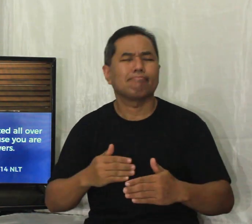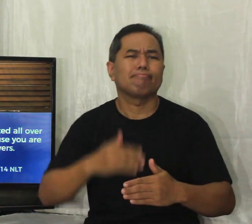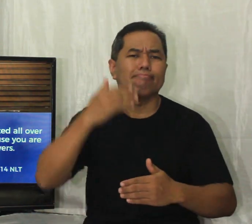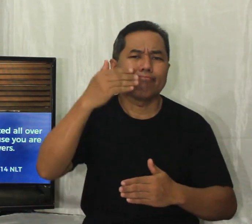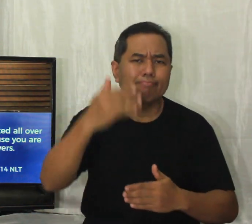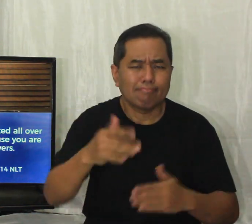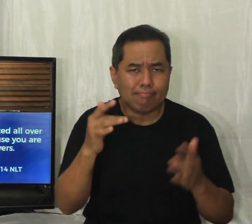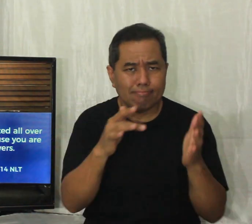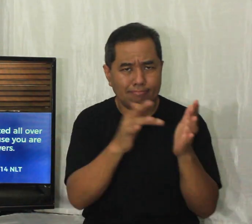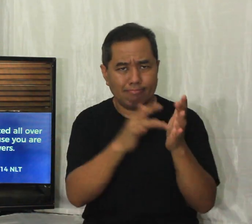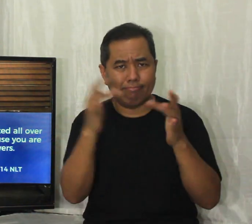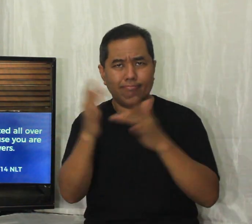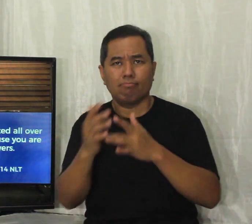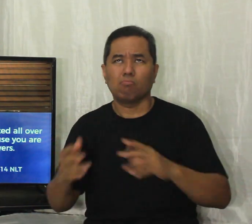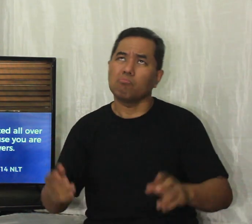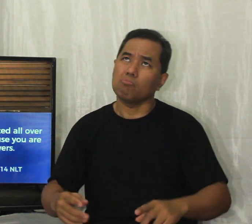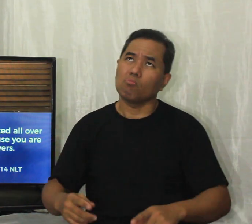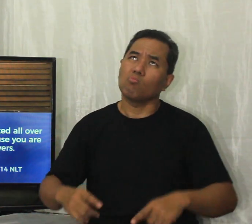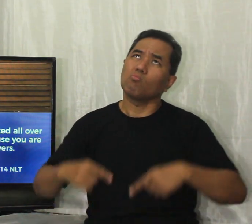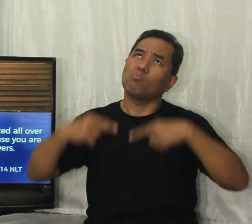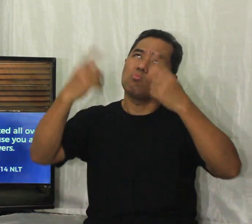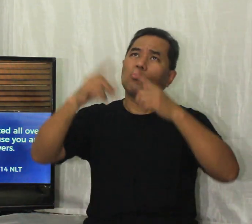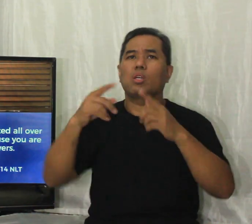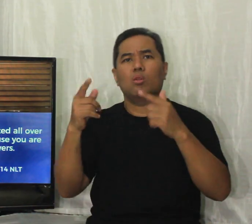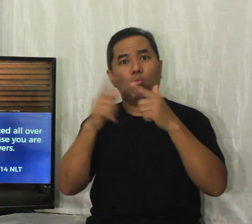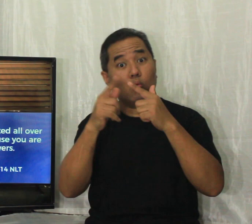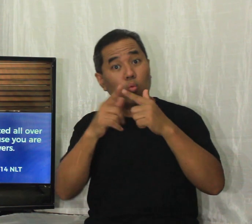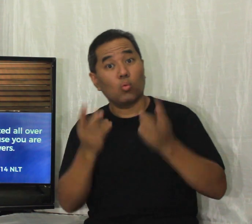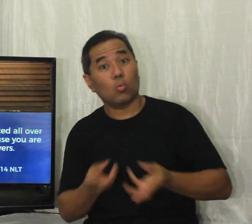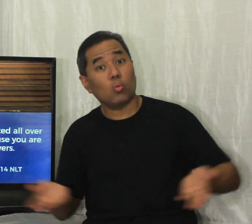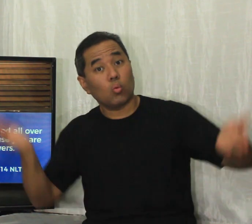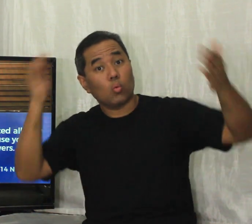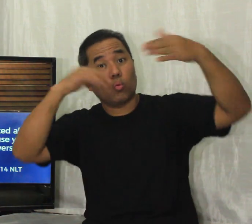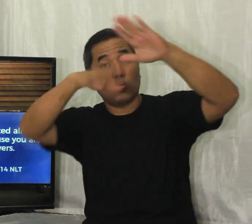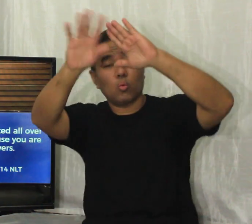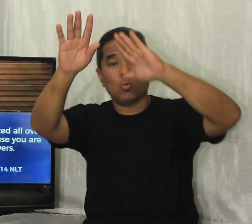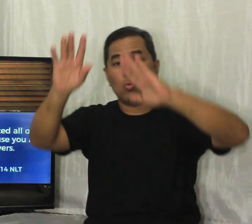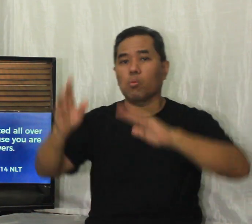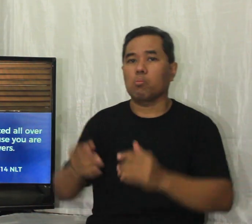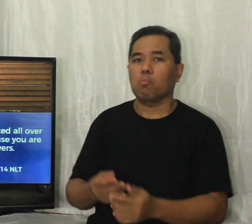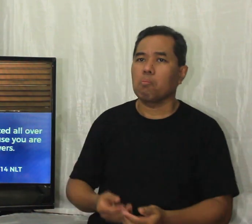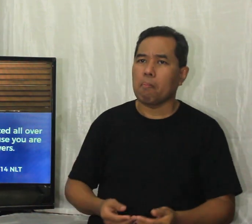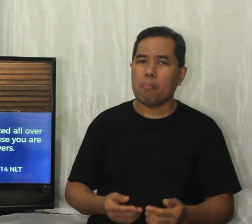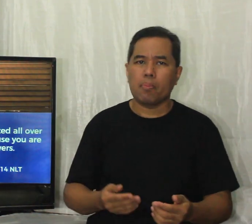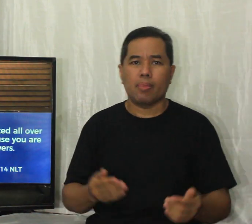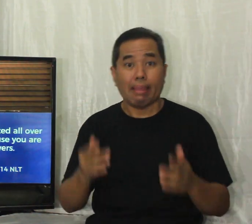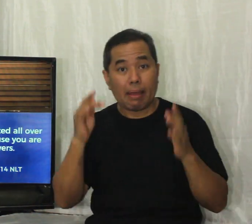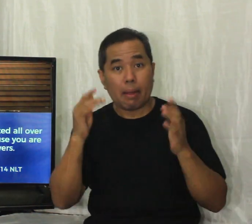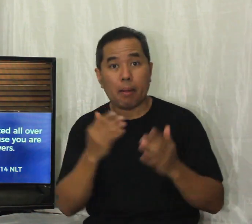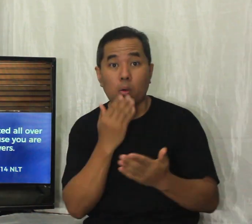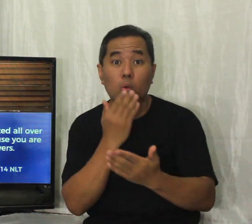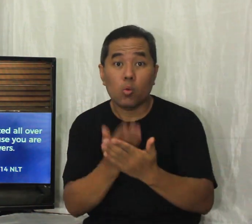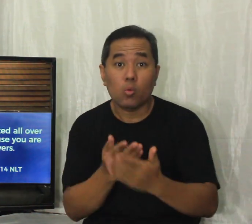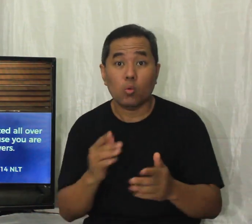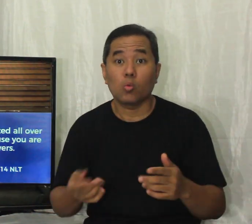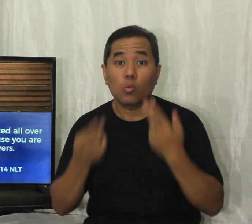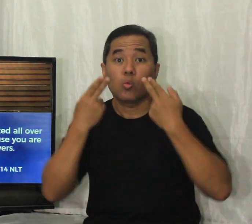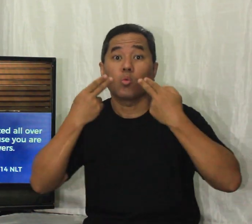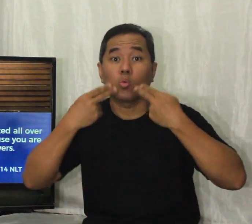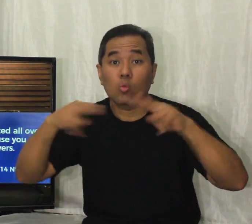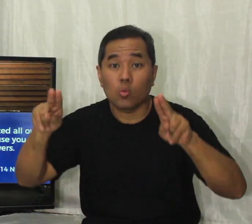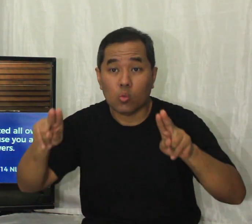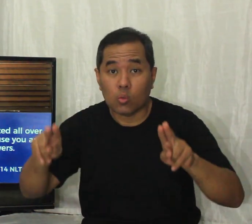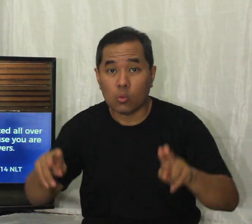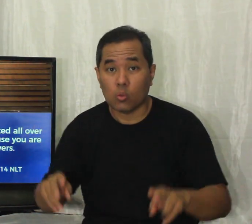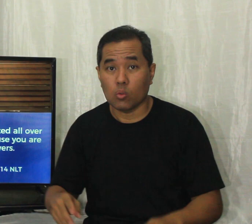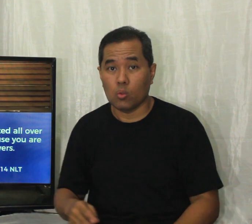the gospel goes out. You know, Acts chapter 2 takes place, and the gospel, the good news, goes beyond Jerusalem, Judea, Samaria, and to